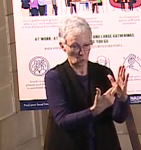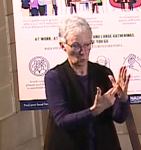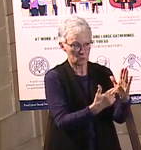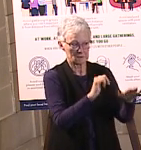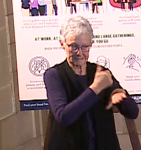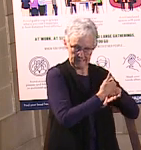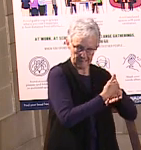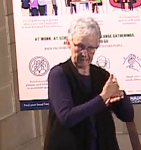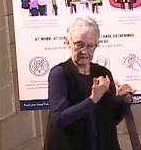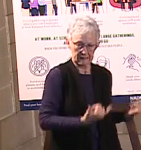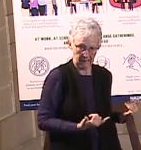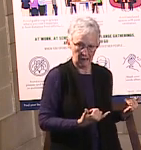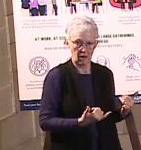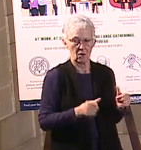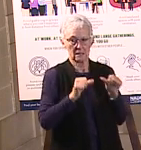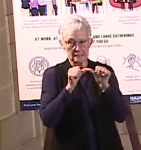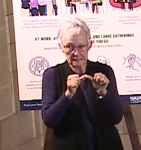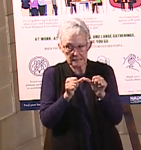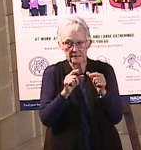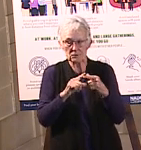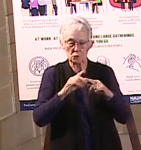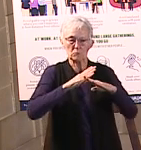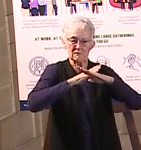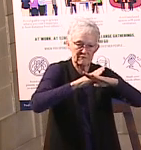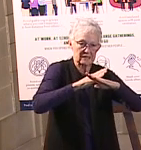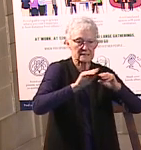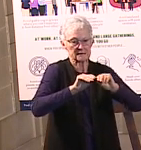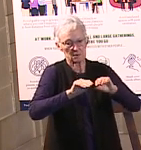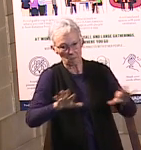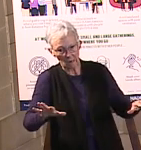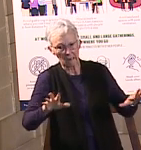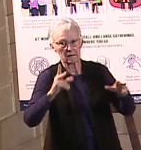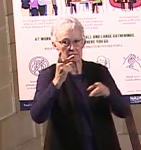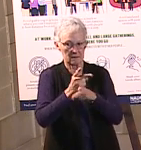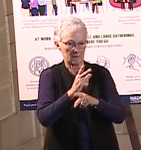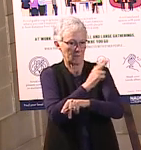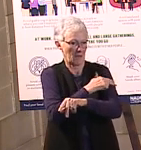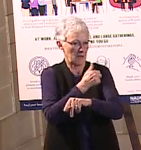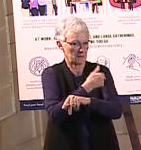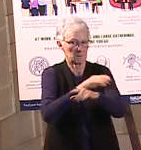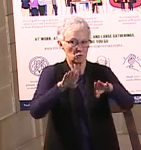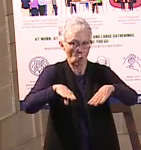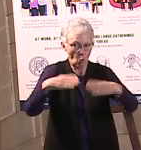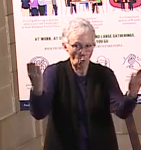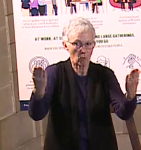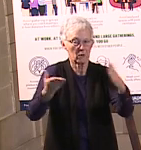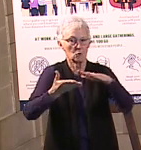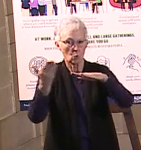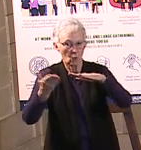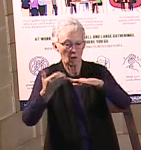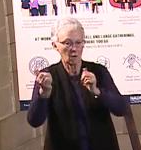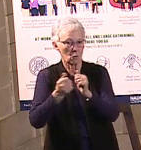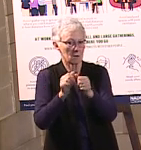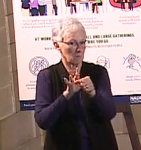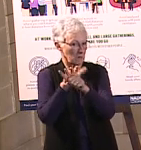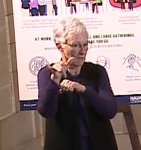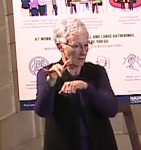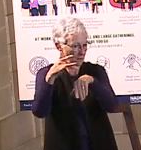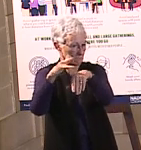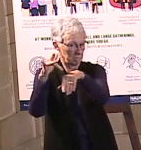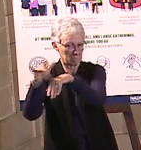this the best way we can with regard to slowing the spread of the virus to preserve our hospital capacity. But we also know that there's